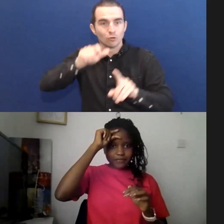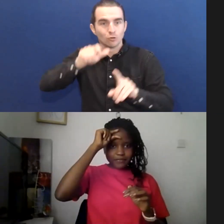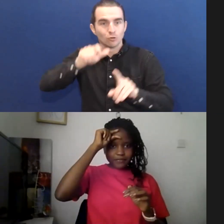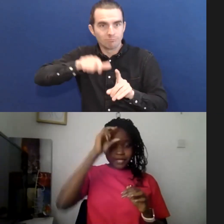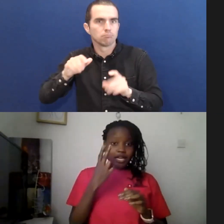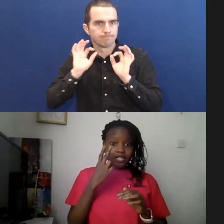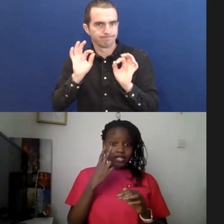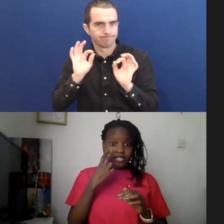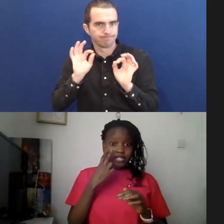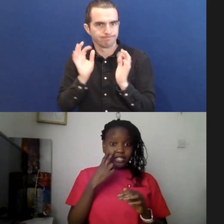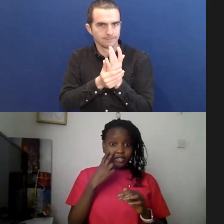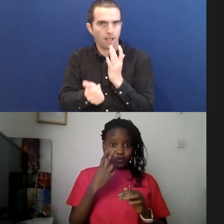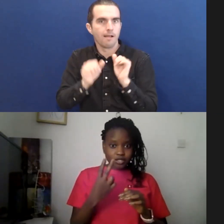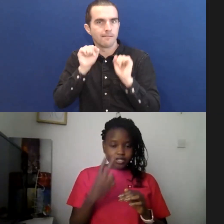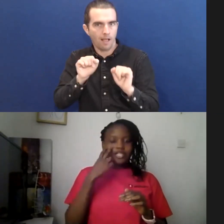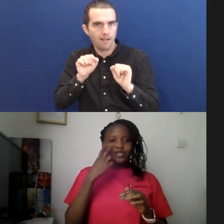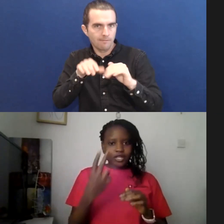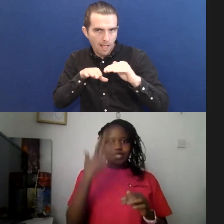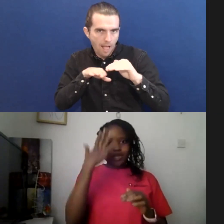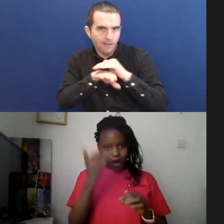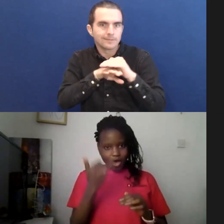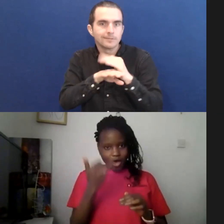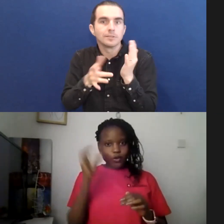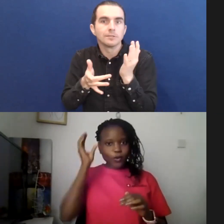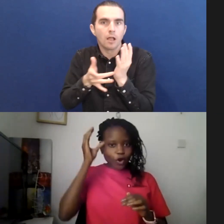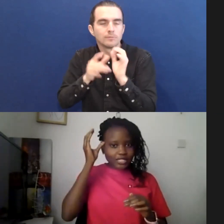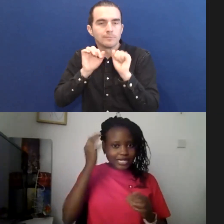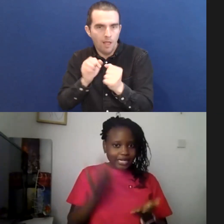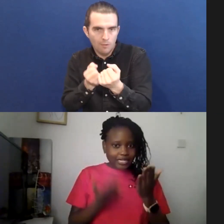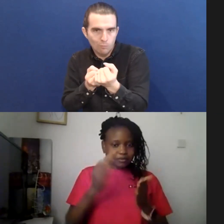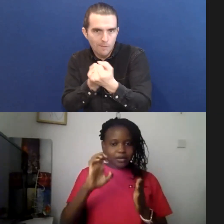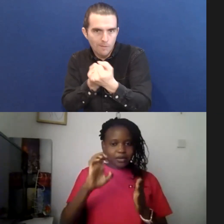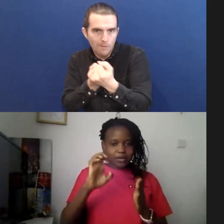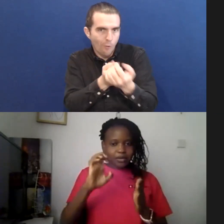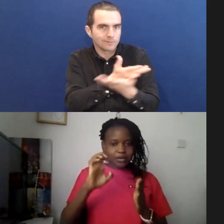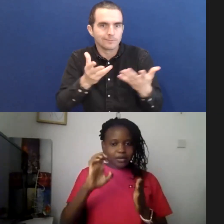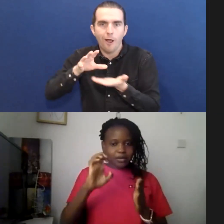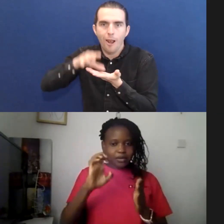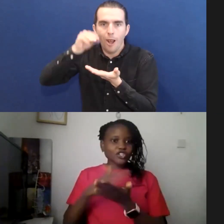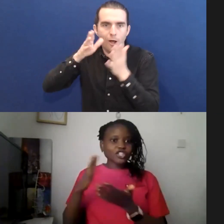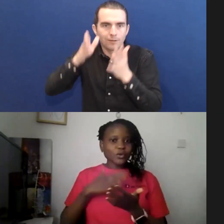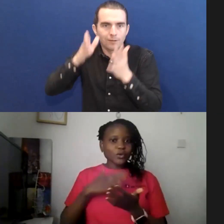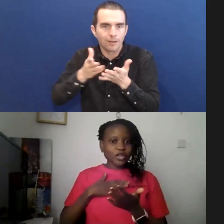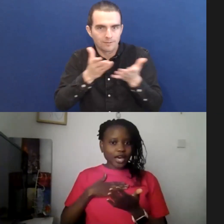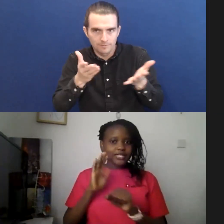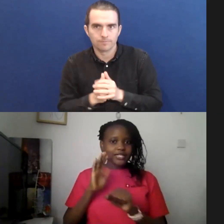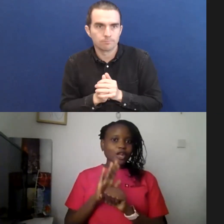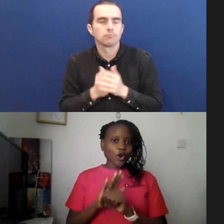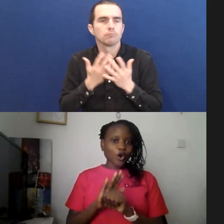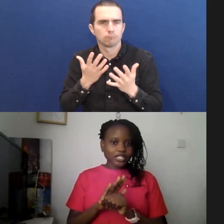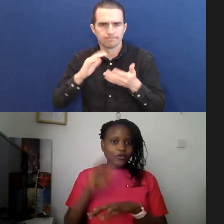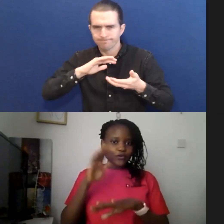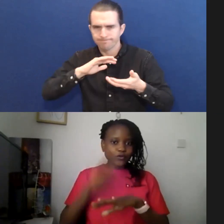you can see why we were considering that maybe Kitabu could share with us a great deal of